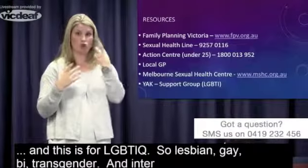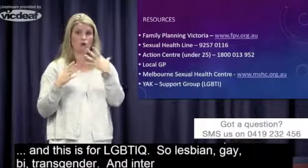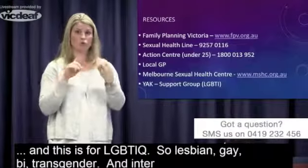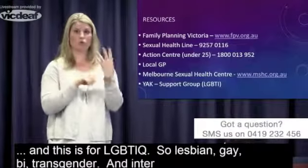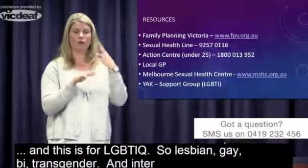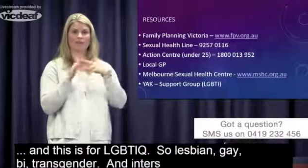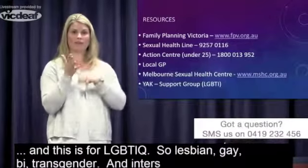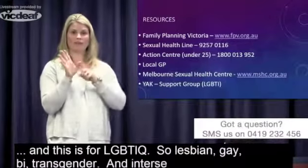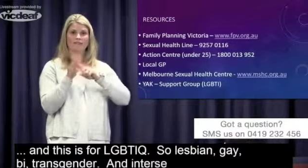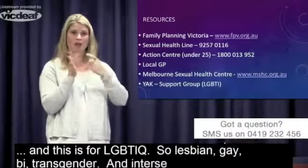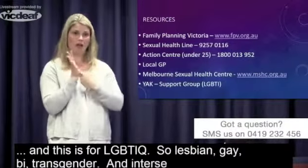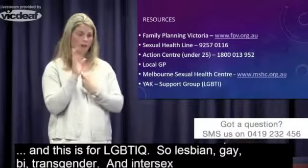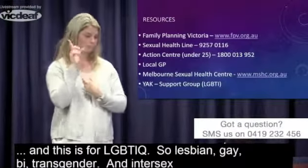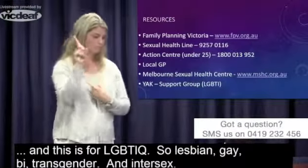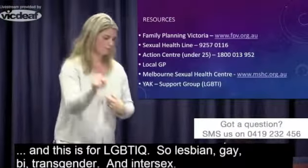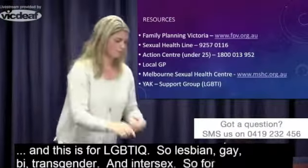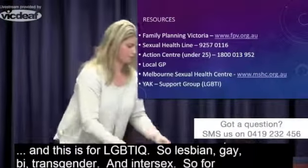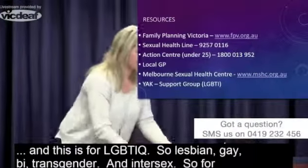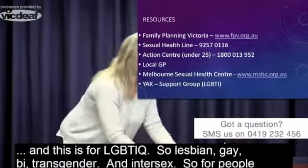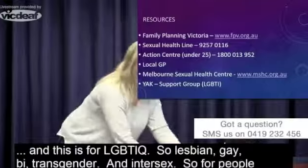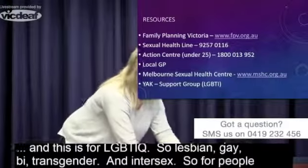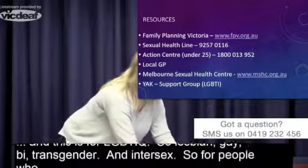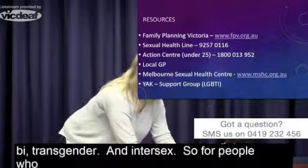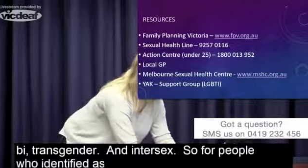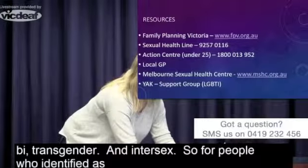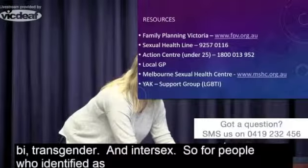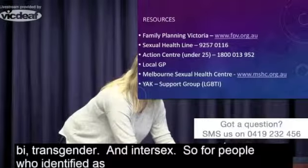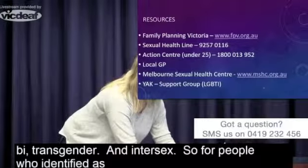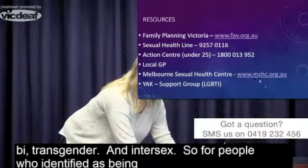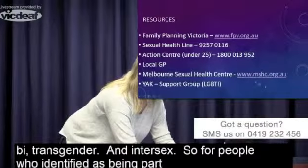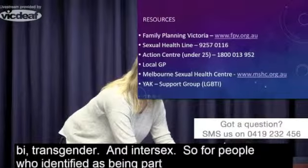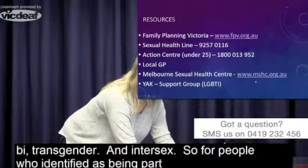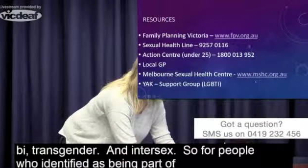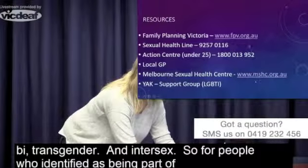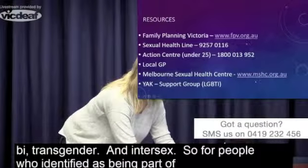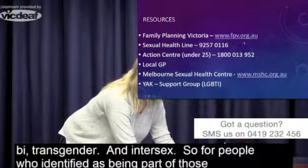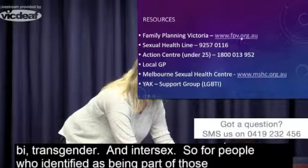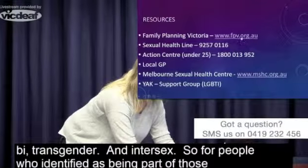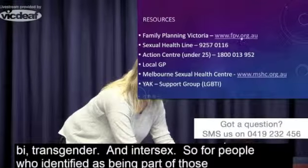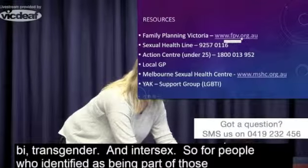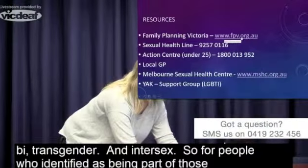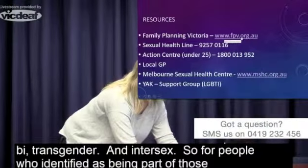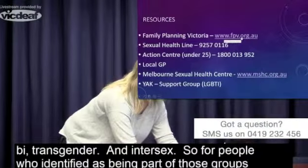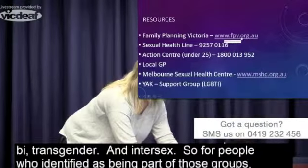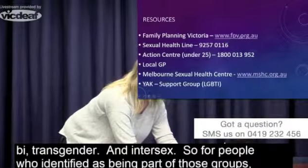So for people who identify as being part of those groups, there is a website that you